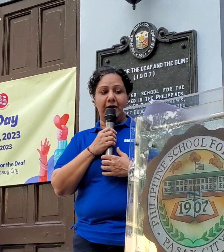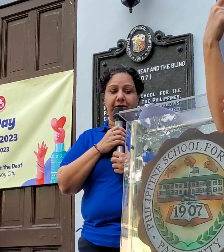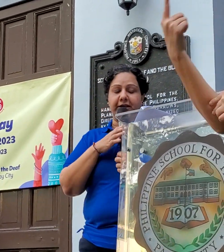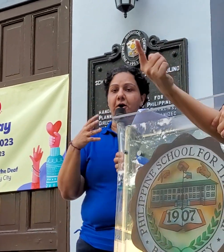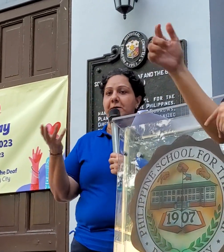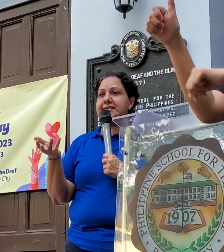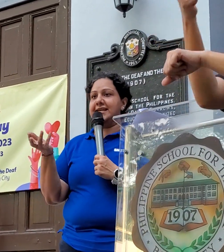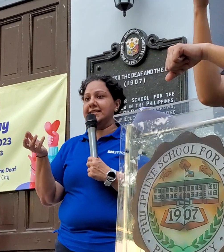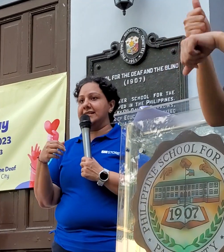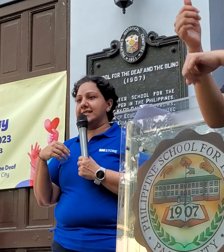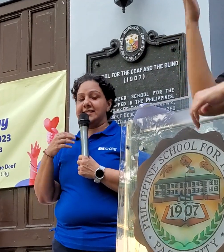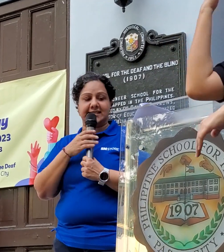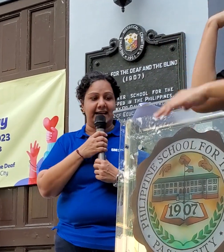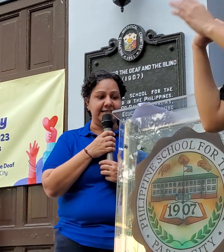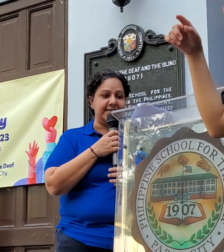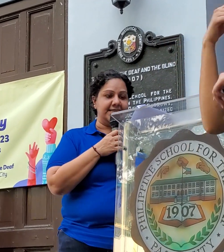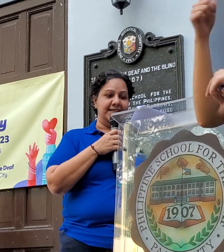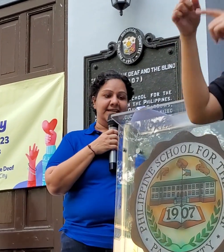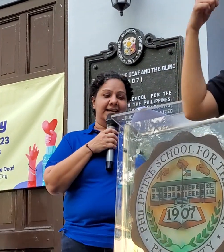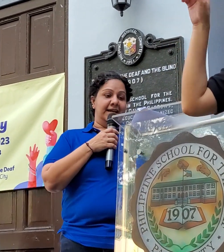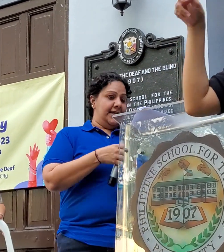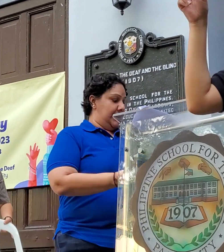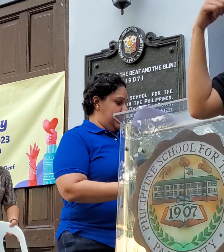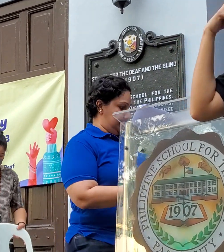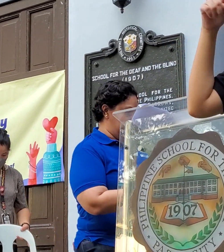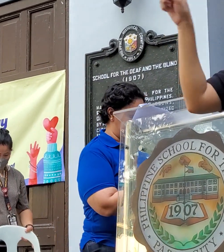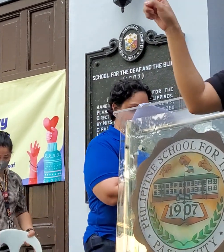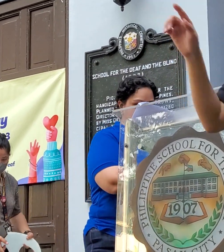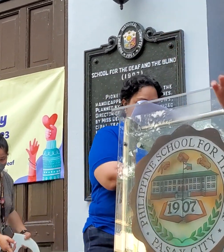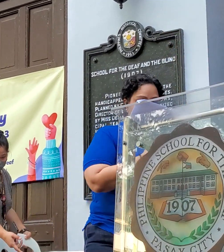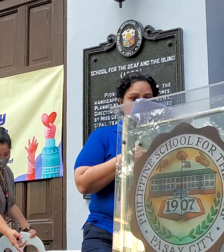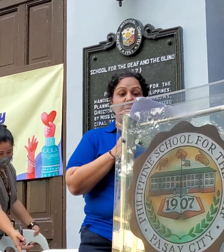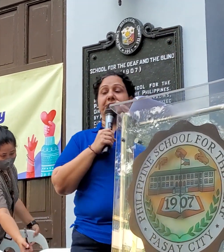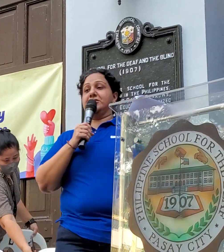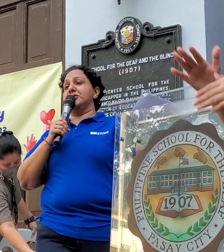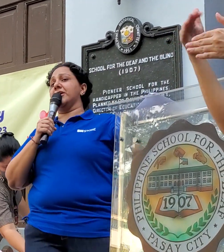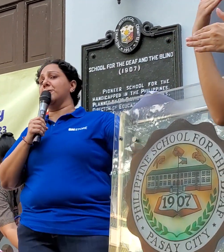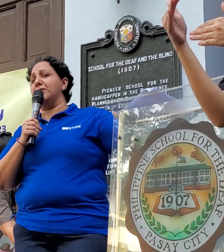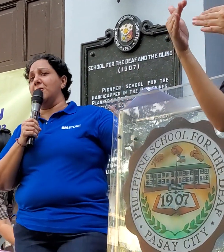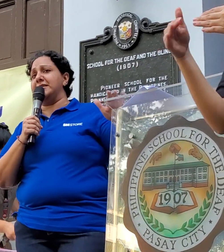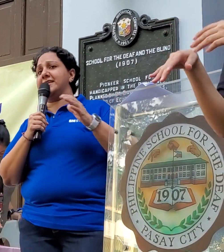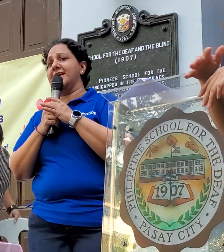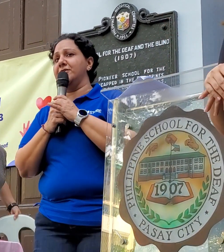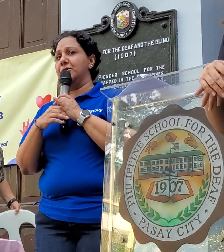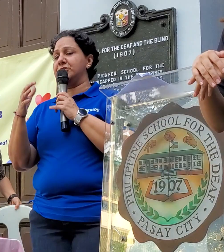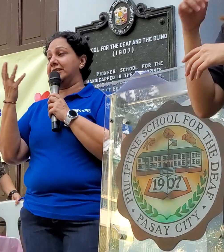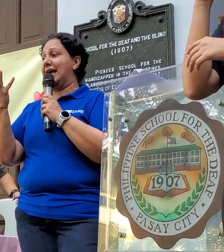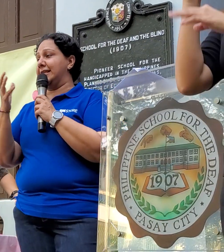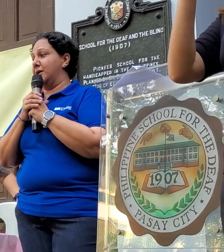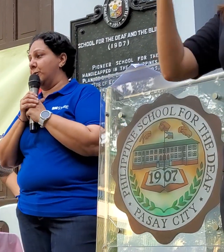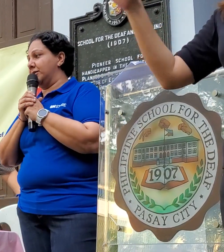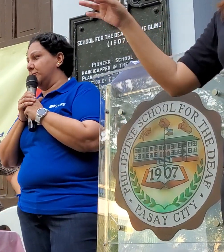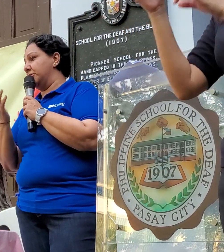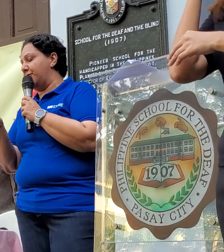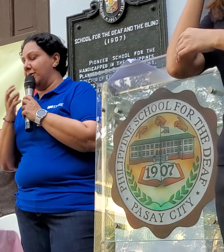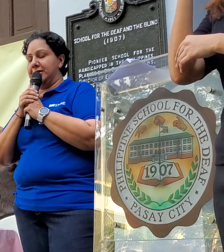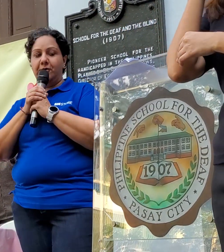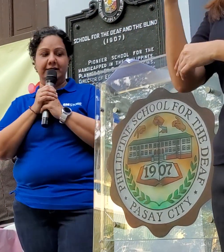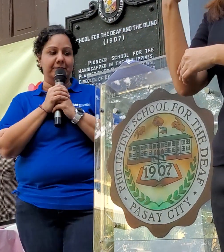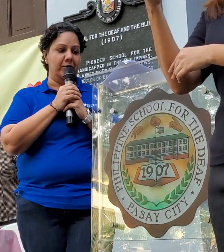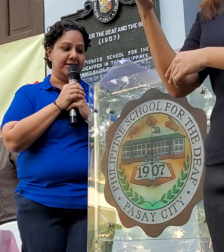our founder, he always said that success... Thank you. Excellent. So, sir would always say, you know, Sir Tatang, what we